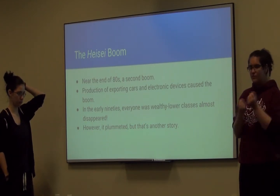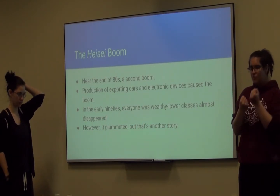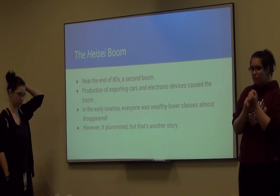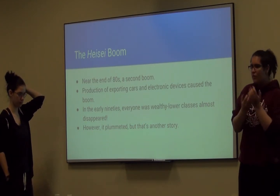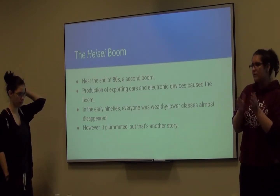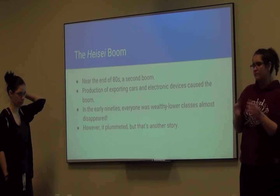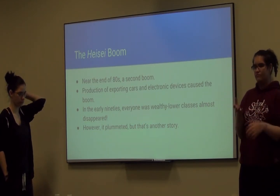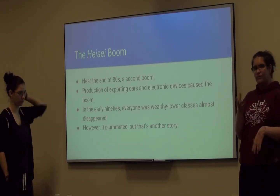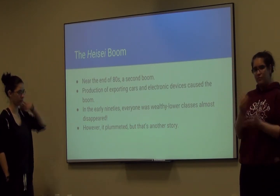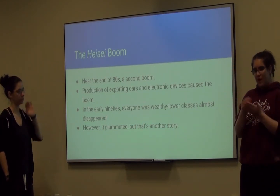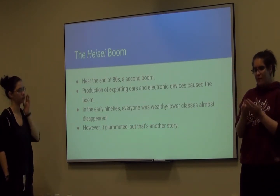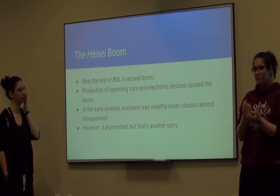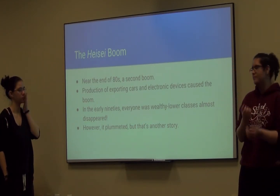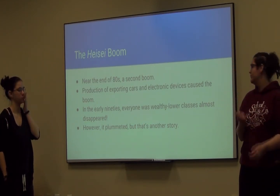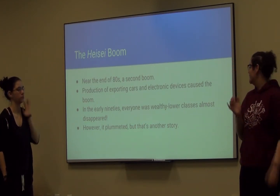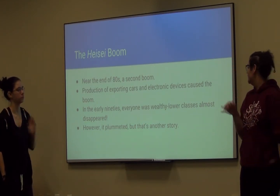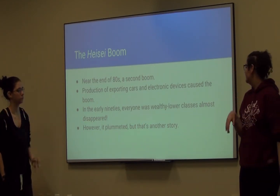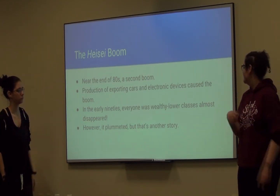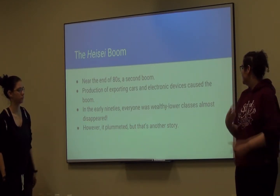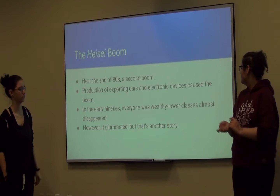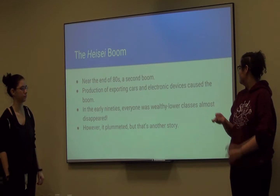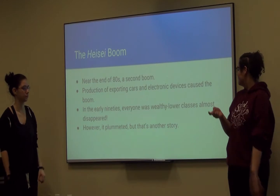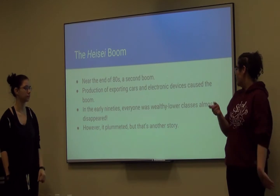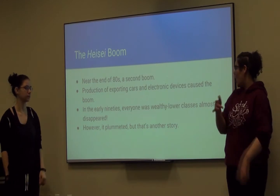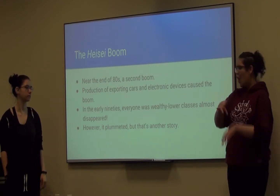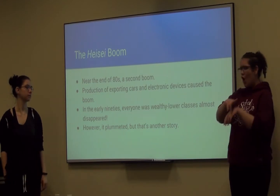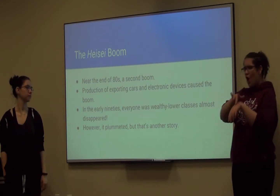computers, lots of foreign cars that we use now.